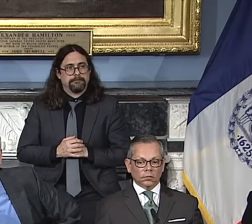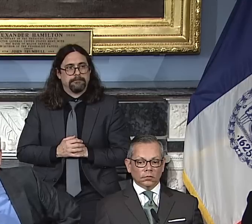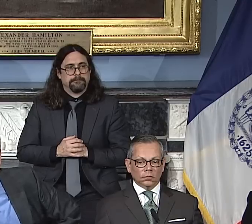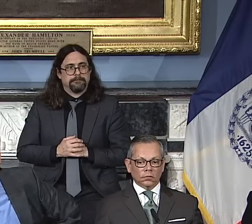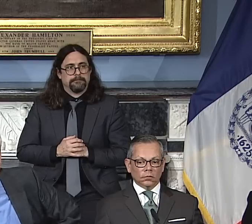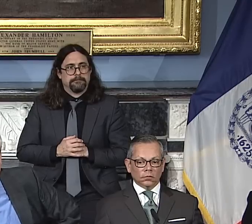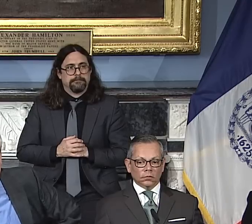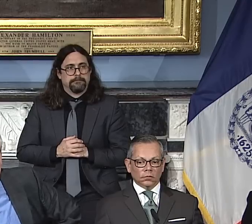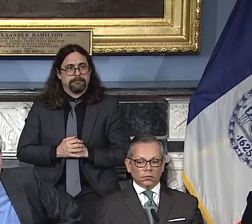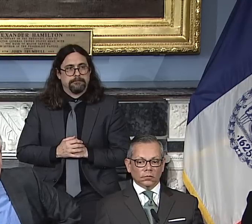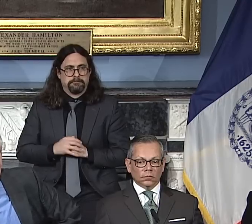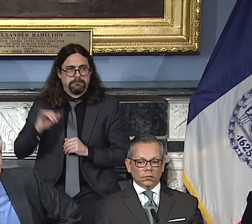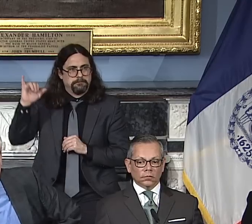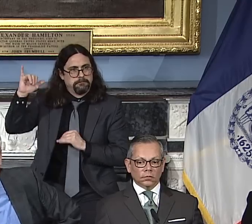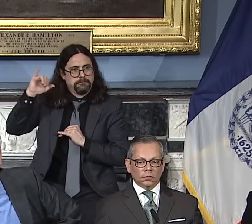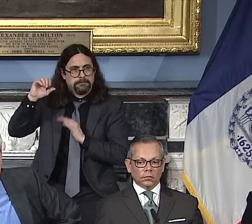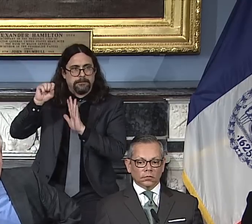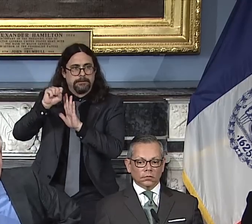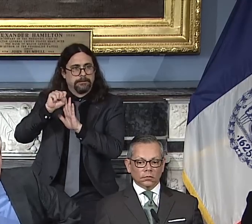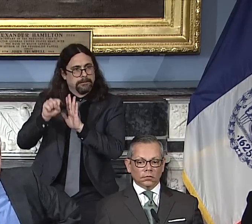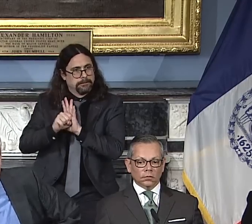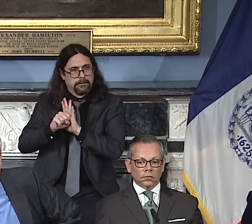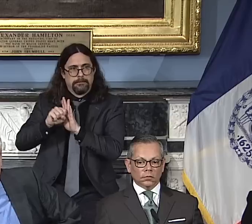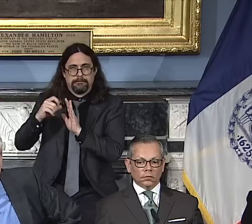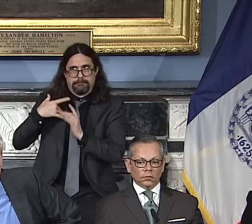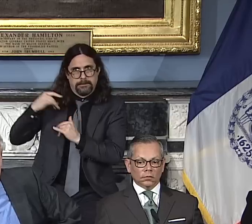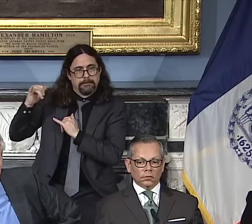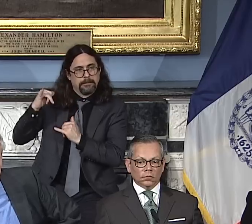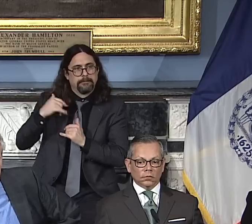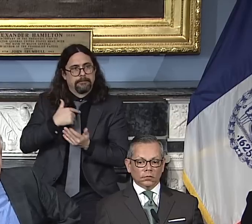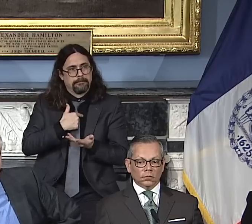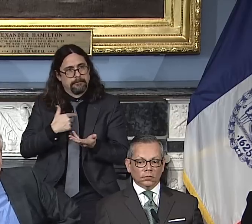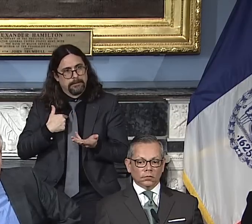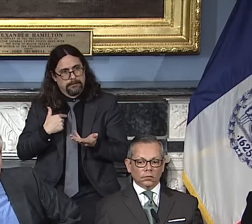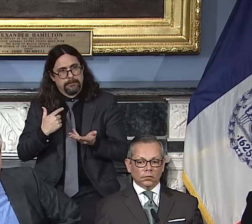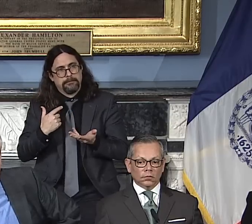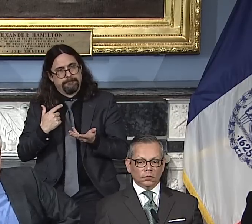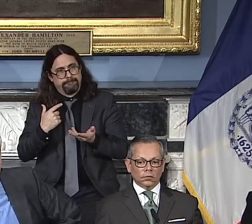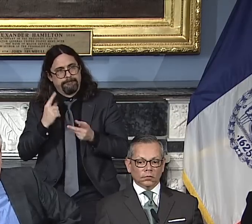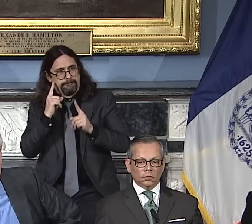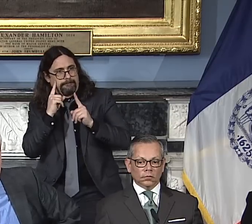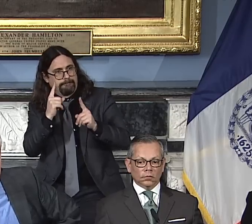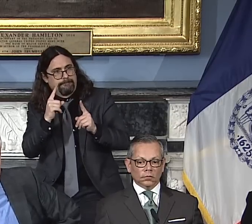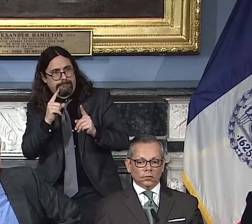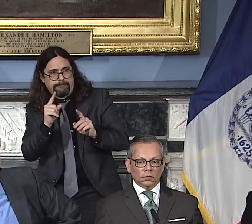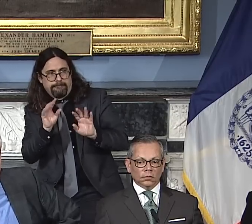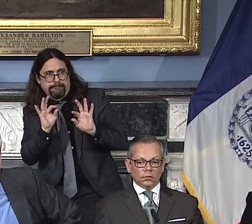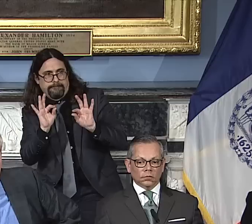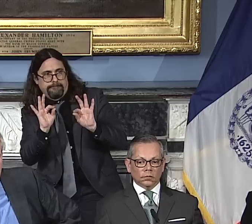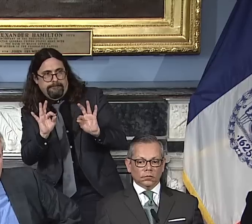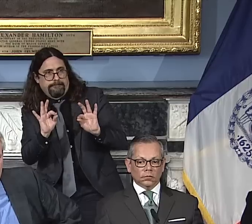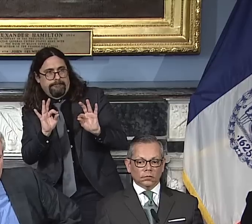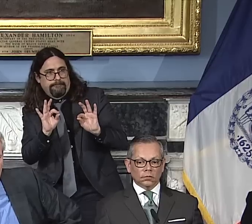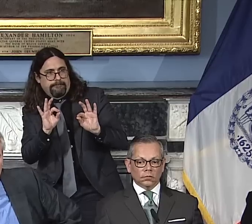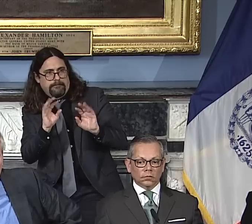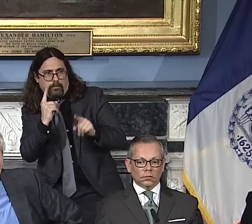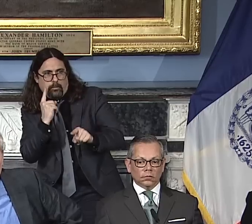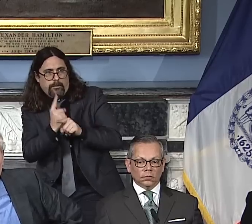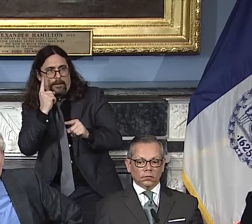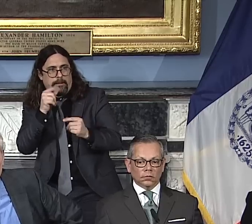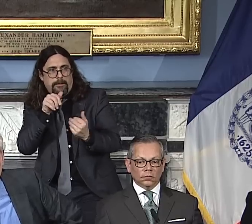that we've perfected them and believe in the projections and the right approach. It's part of why you do the exercises to test them. You're sort of pressure